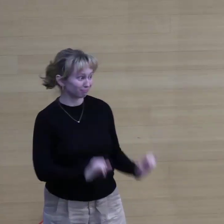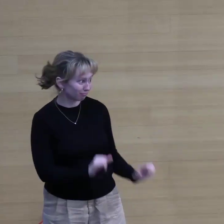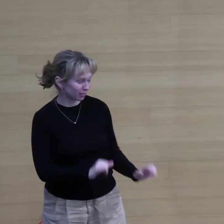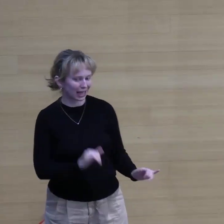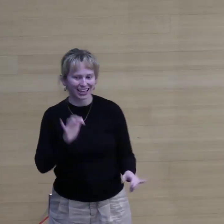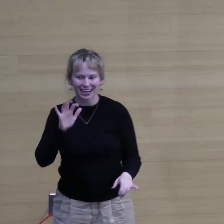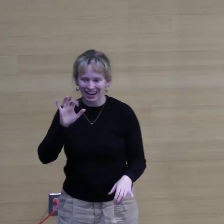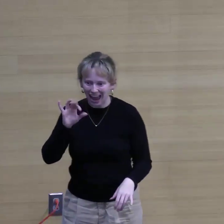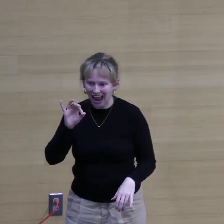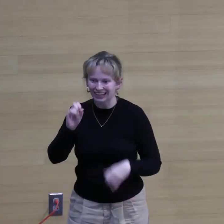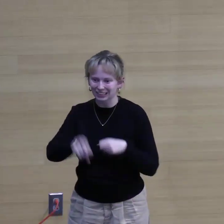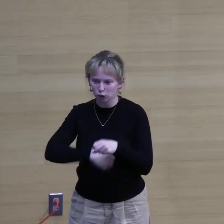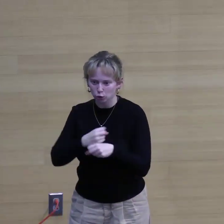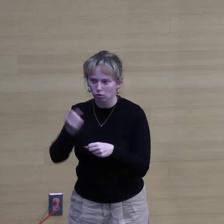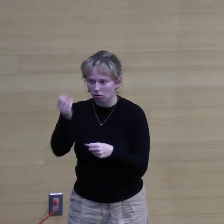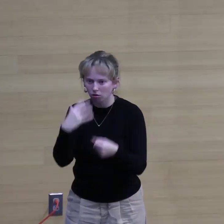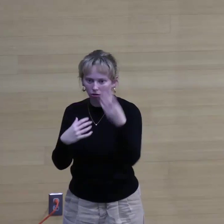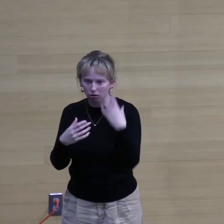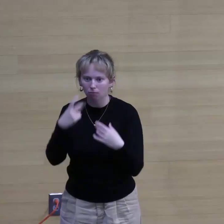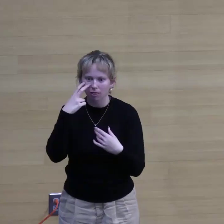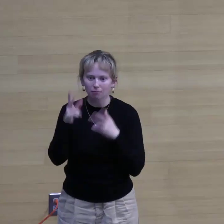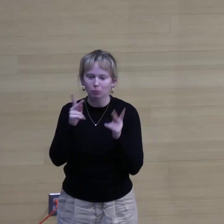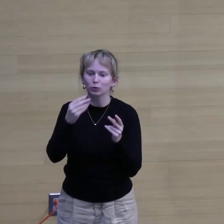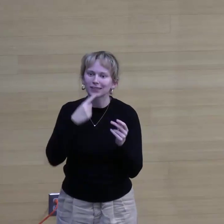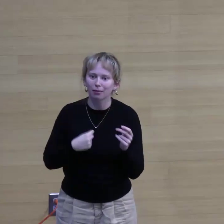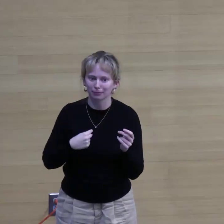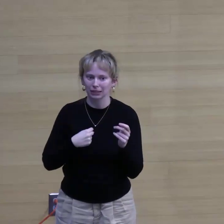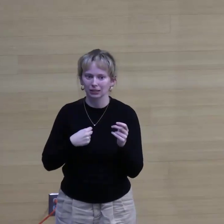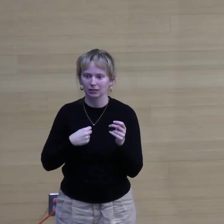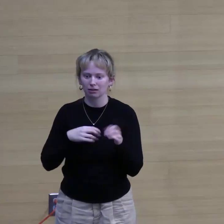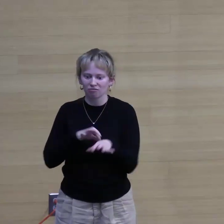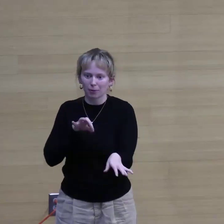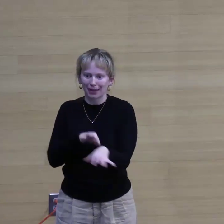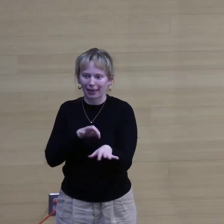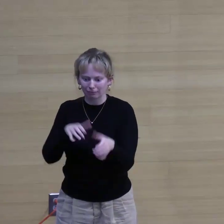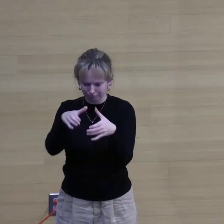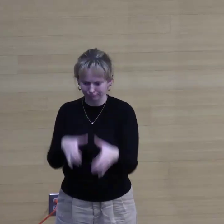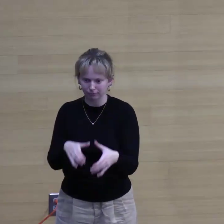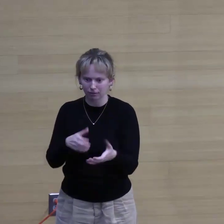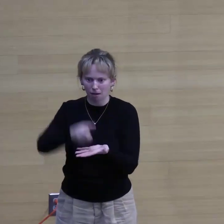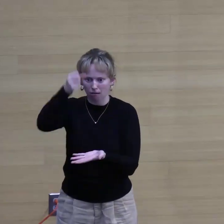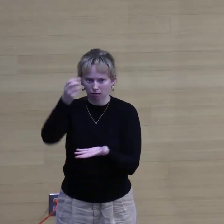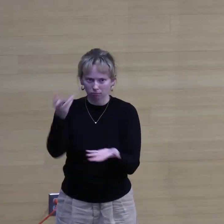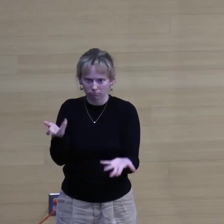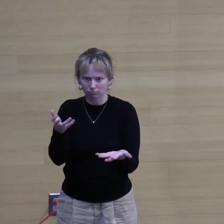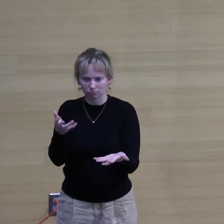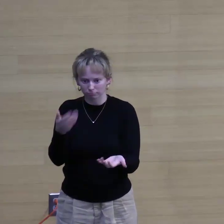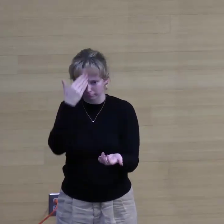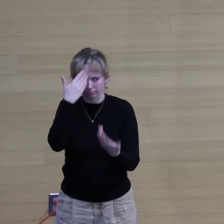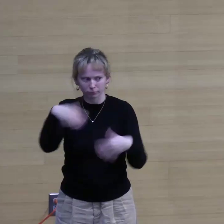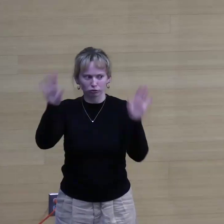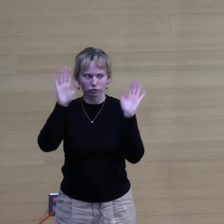to find blind people to tell me that, but yeah. I think about, first off, I think the fear of losing a